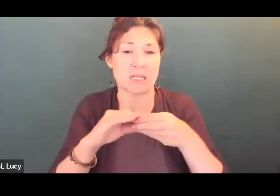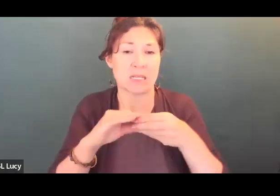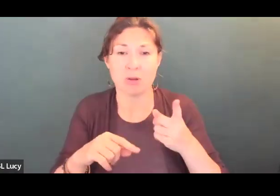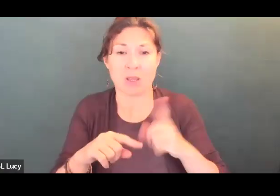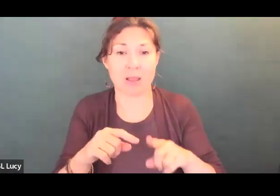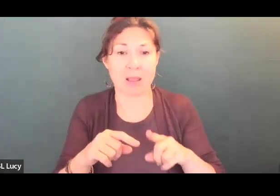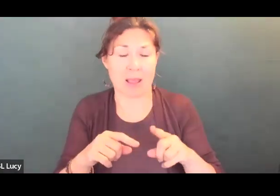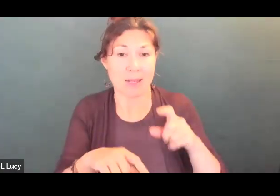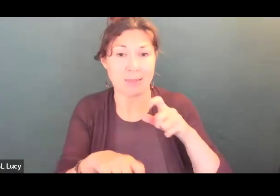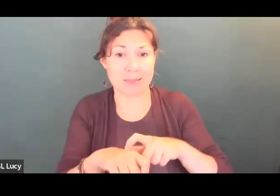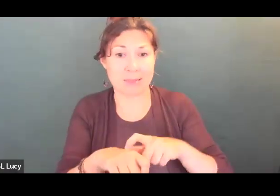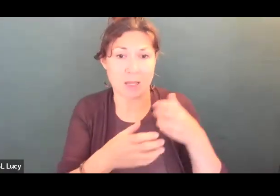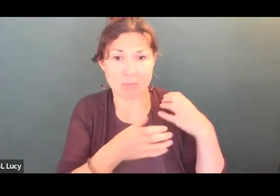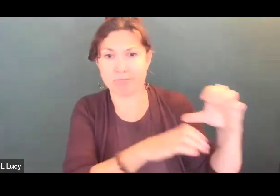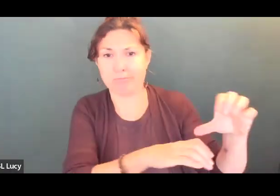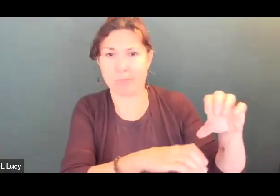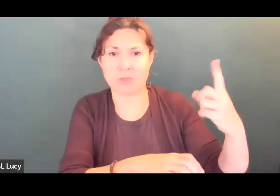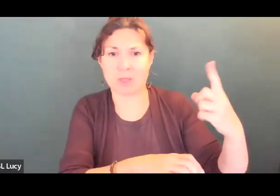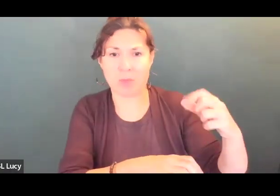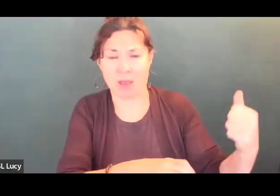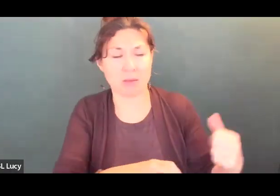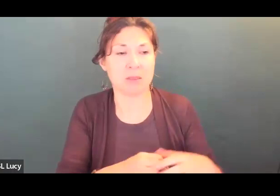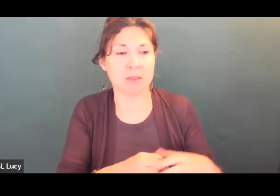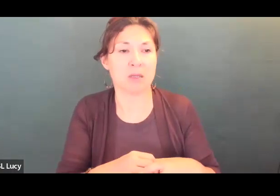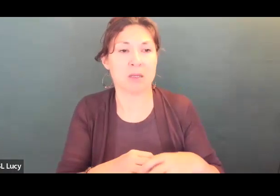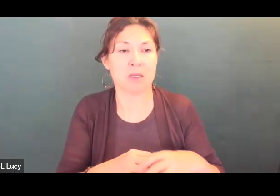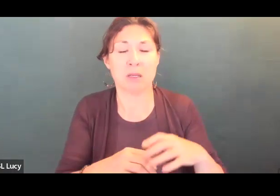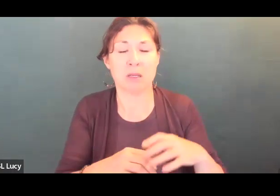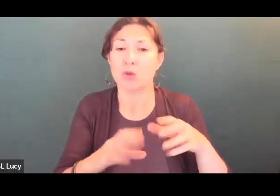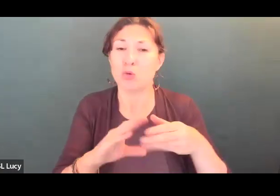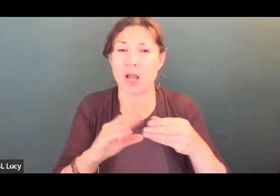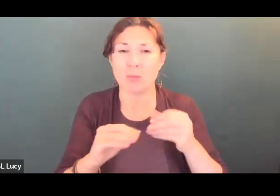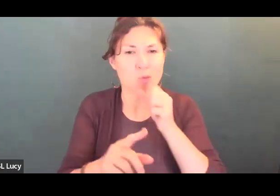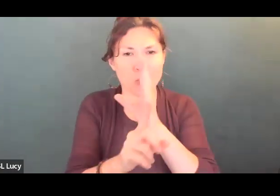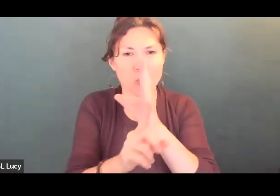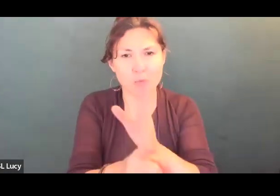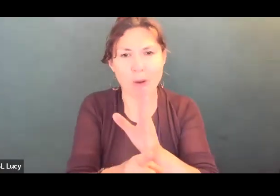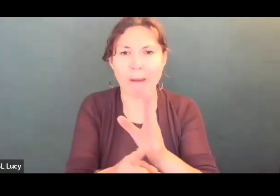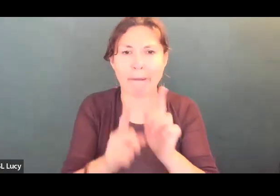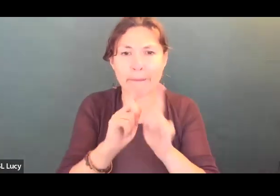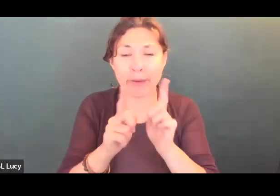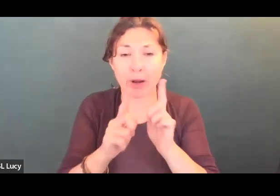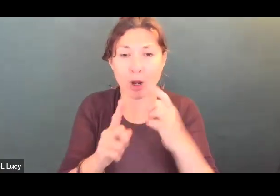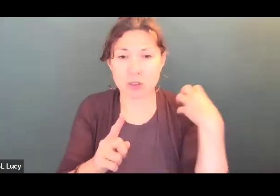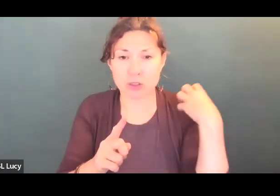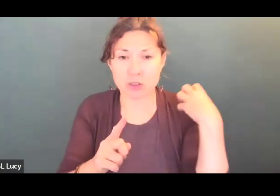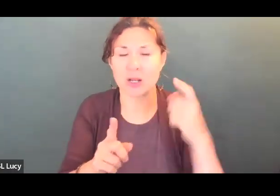others. Please direct your comments to the chair and refrain from addressing individual school committee members or district